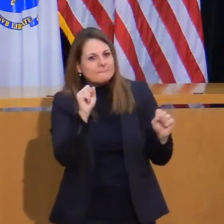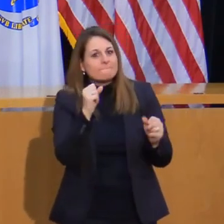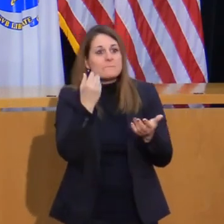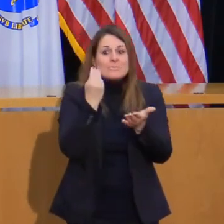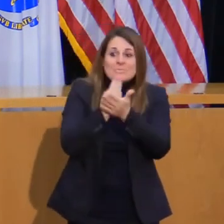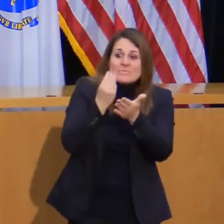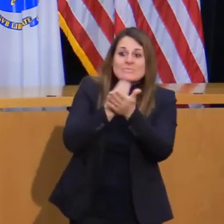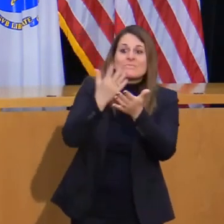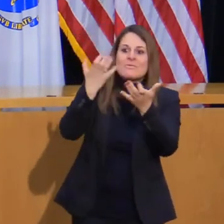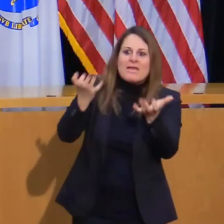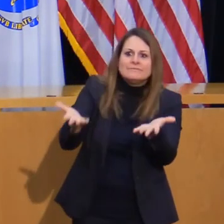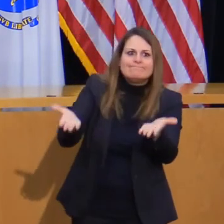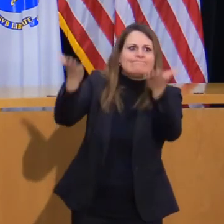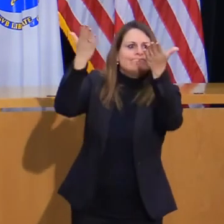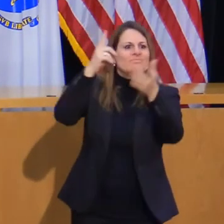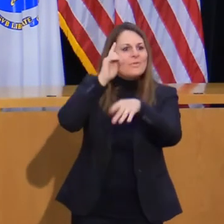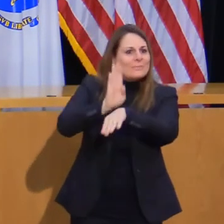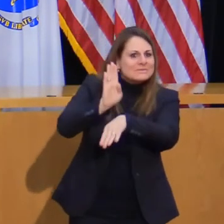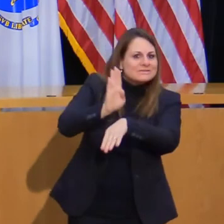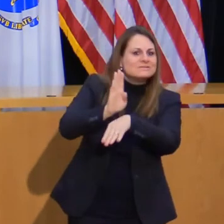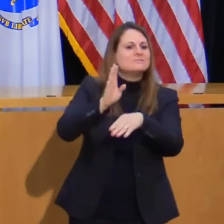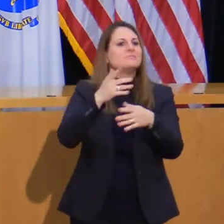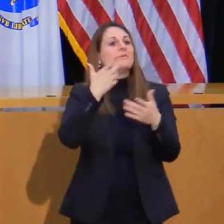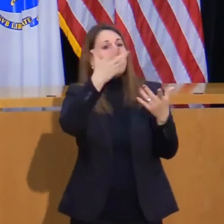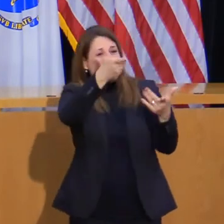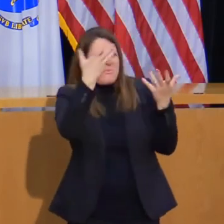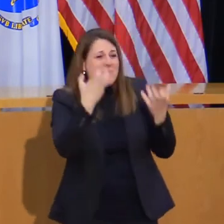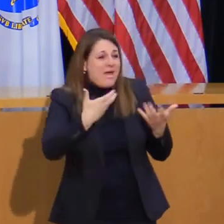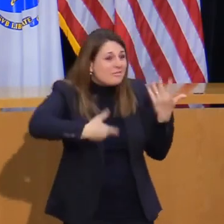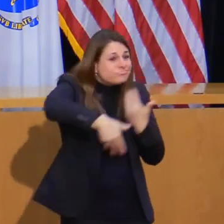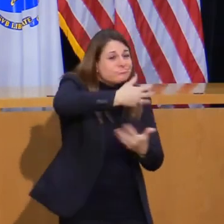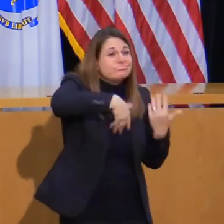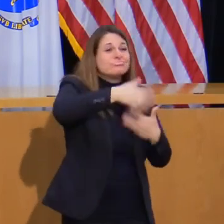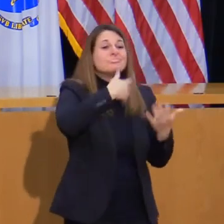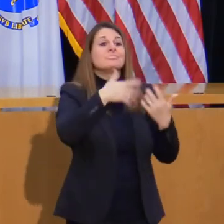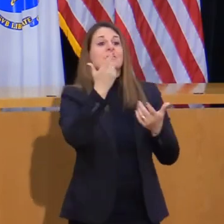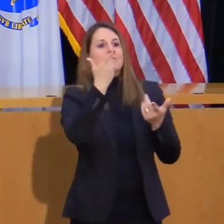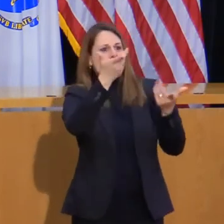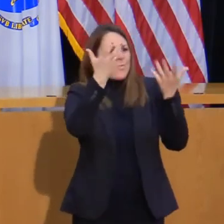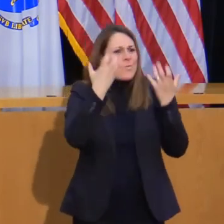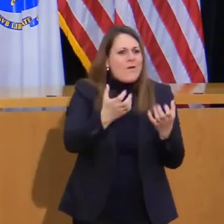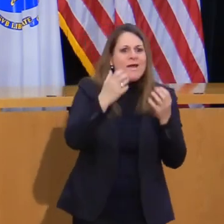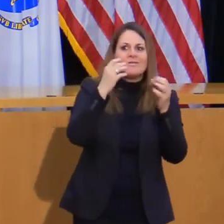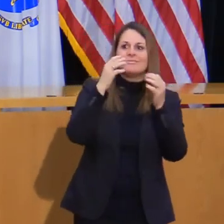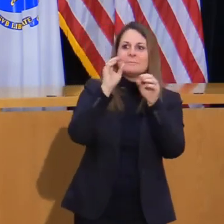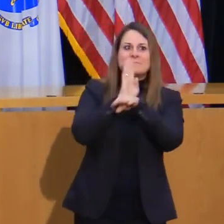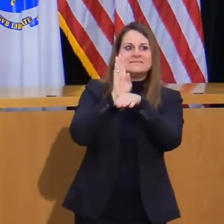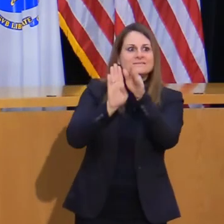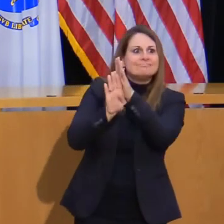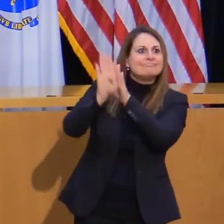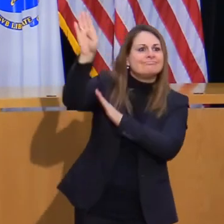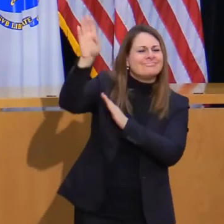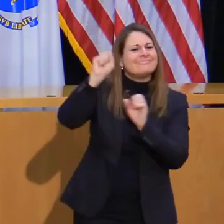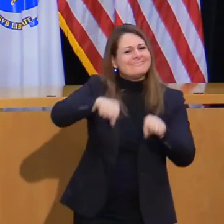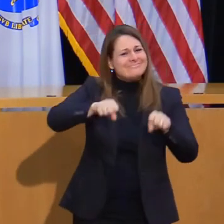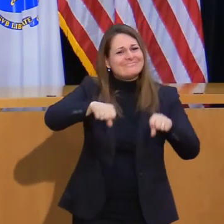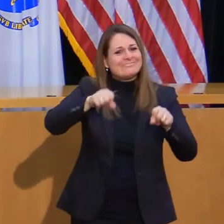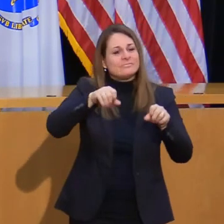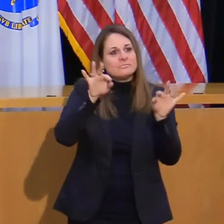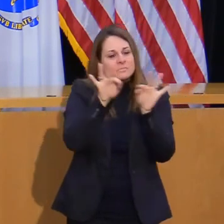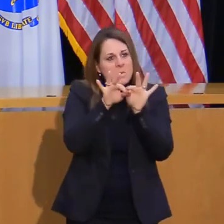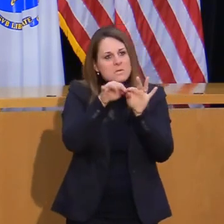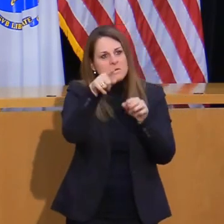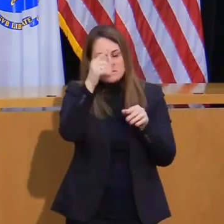they used to do. But right now, people need to stay vigilant, especially in those informal circumstances